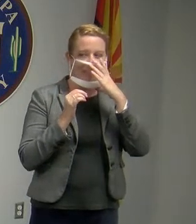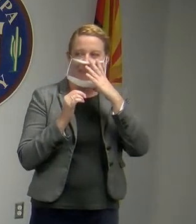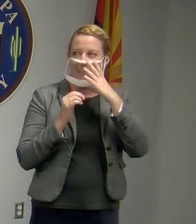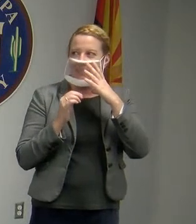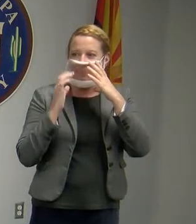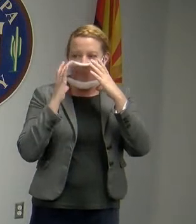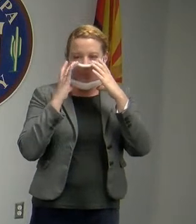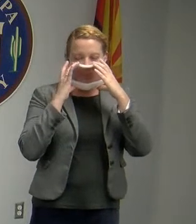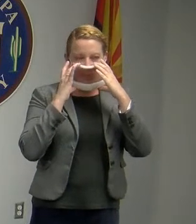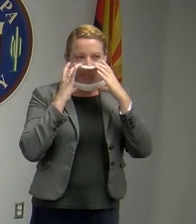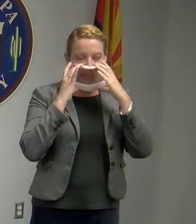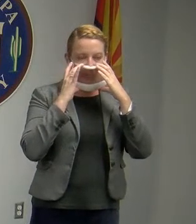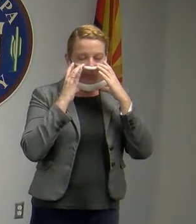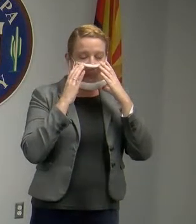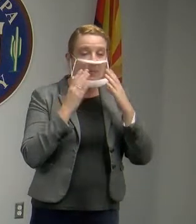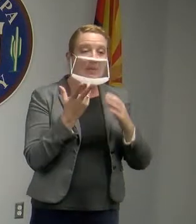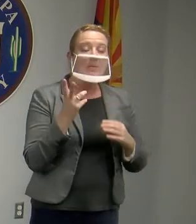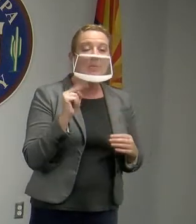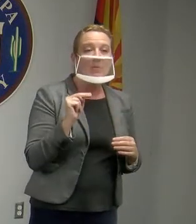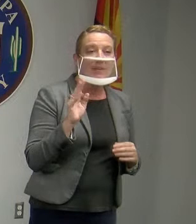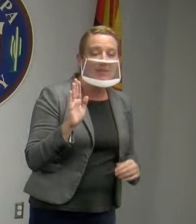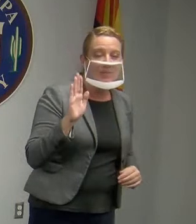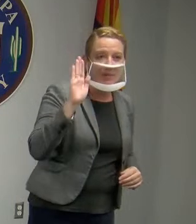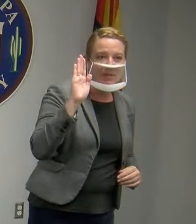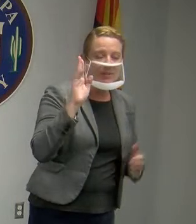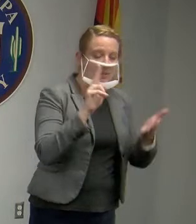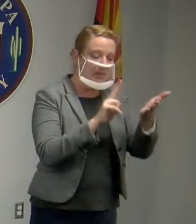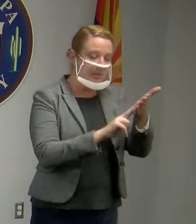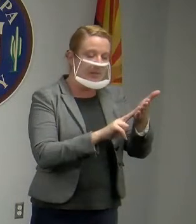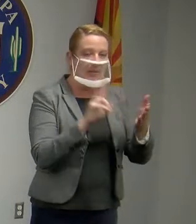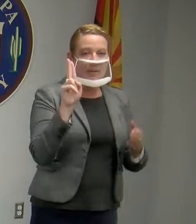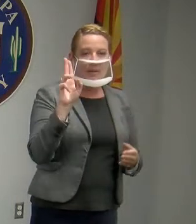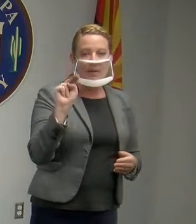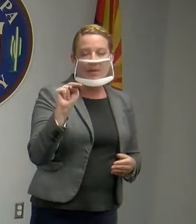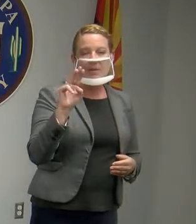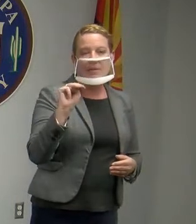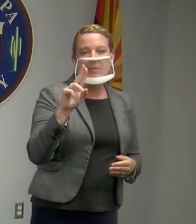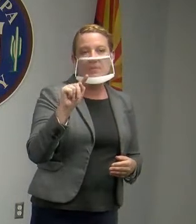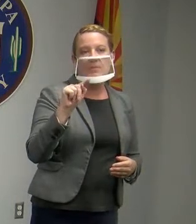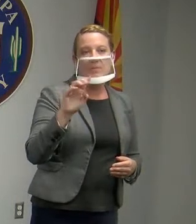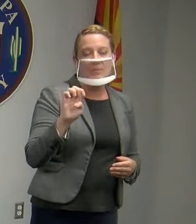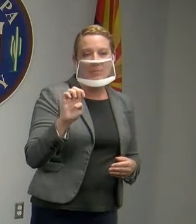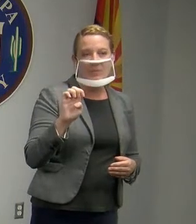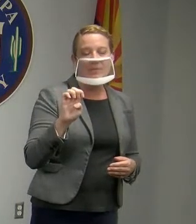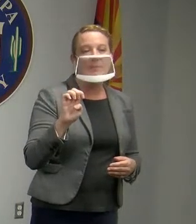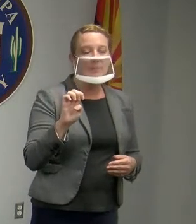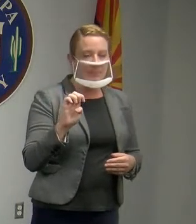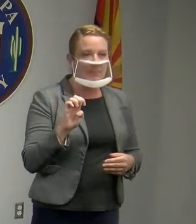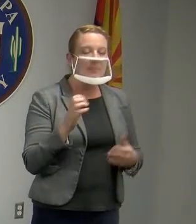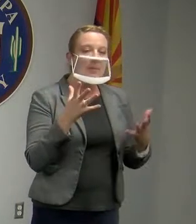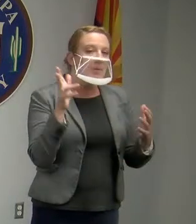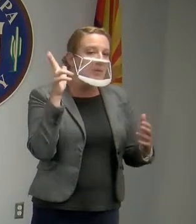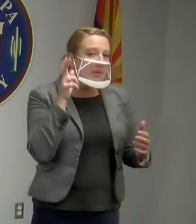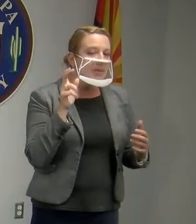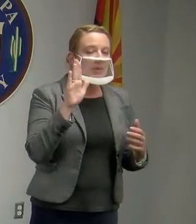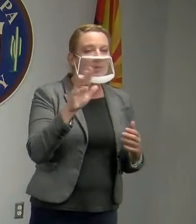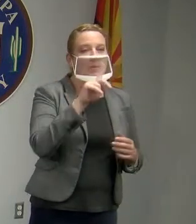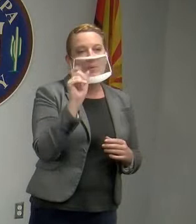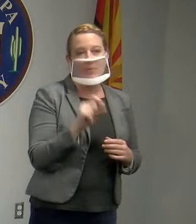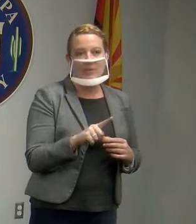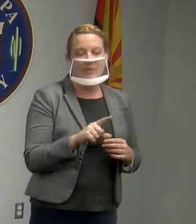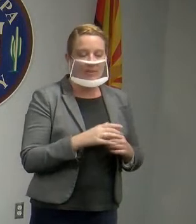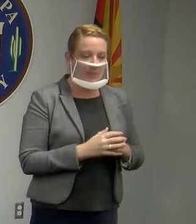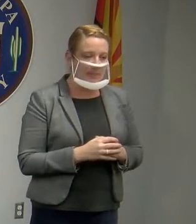please unmute your phone or your computer so we can hear you when we unmute you on this end, and so we can hear your questions here in the